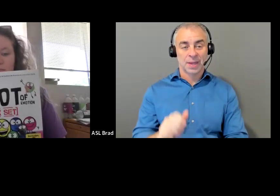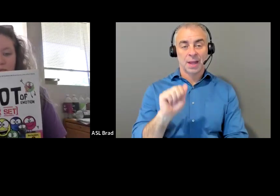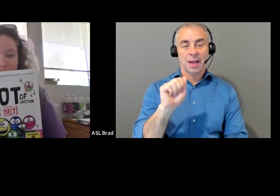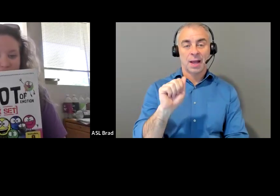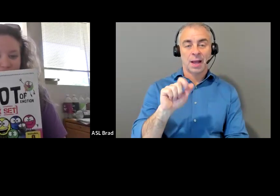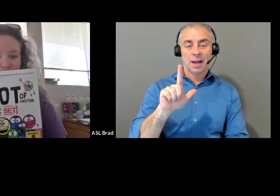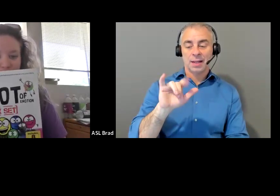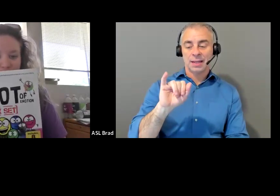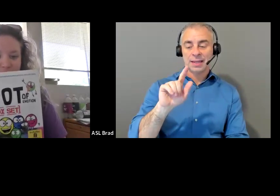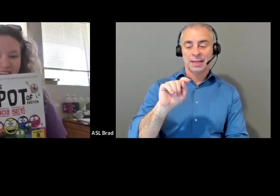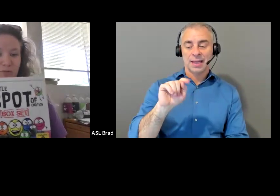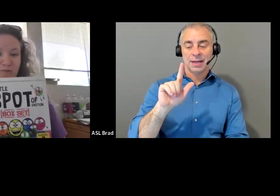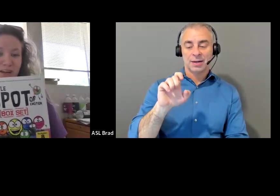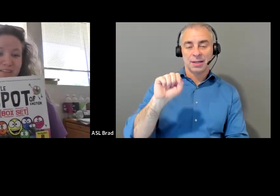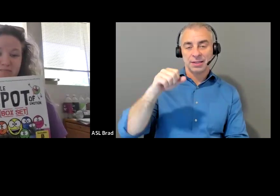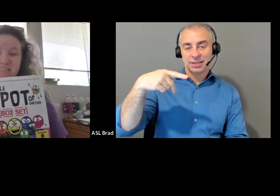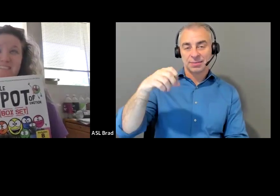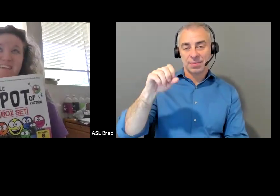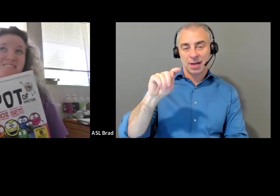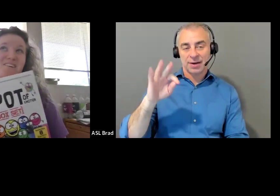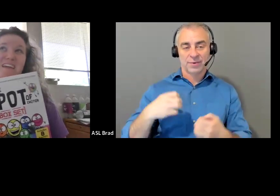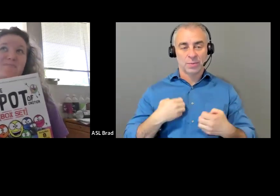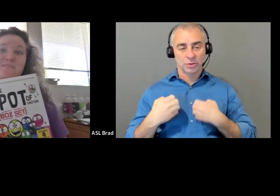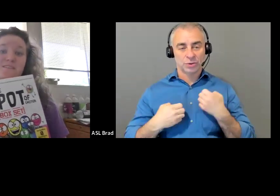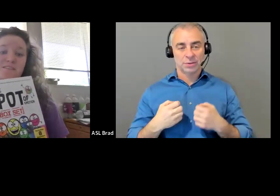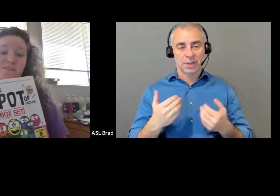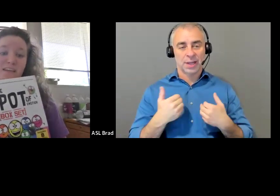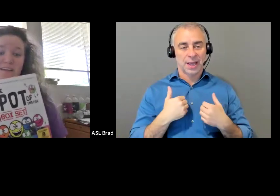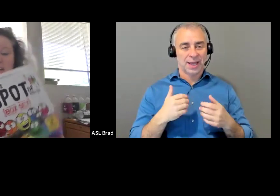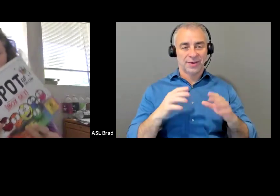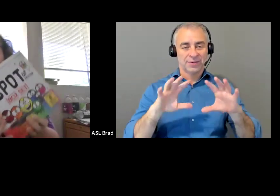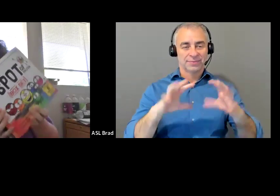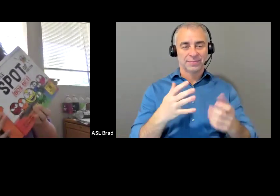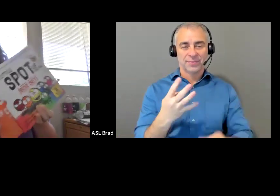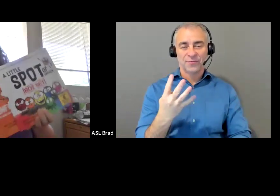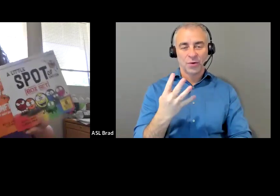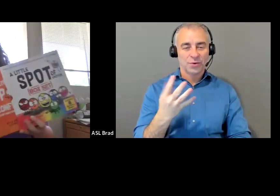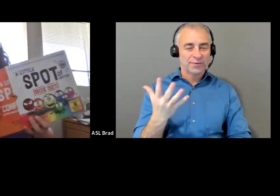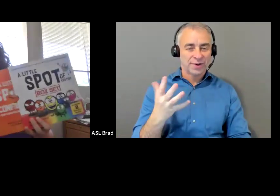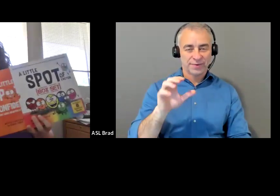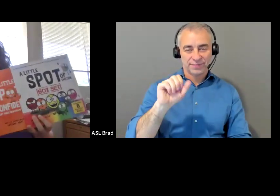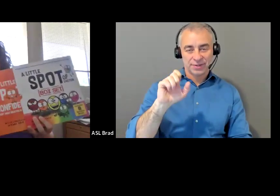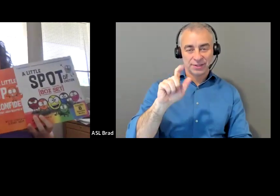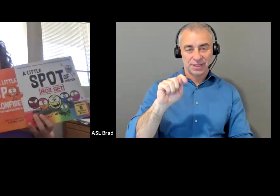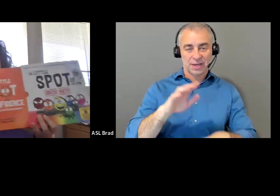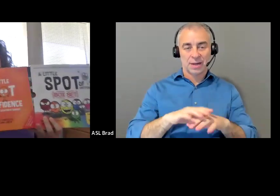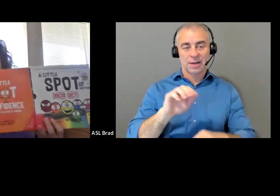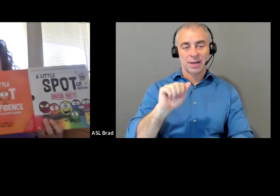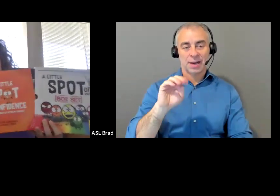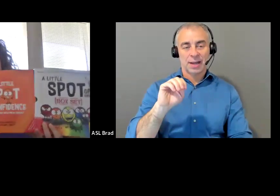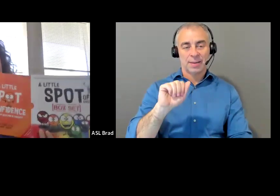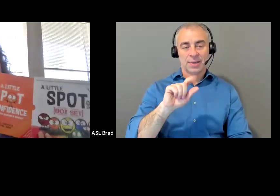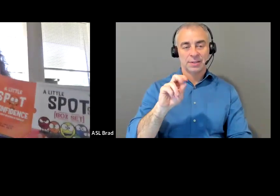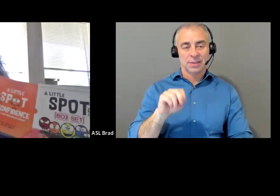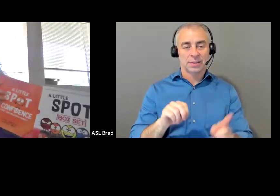of emotion books. There's like 4 or 5 sets on Amazon that you can get, but each one comes with a different emotion.